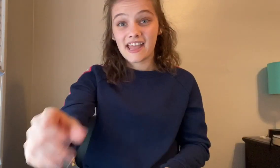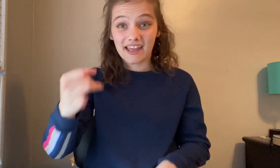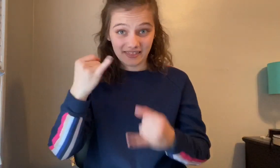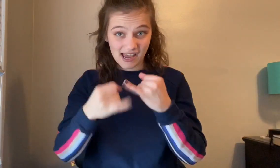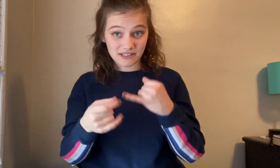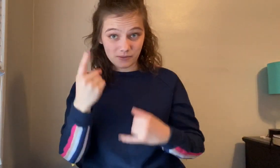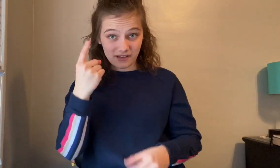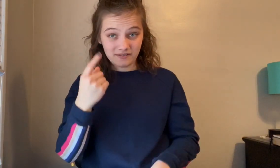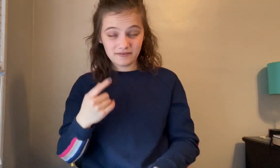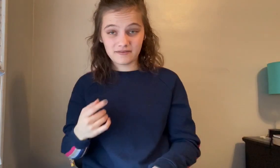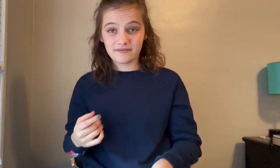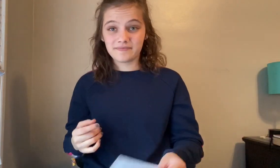And last one.